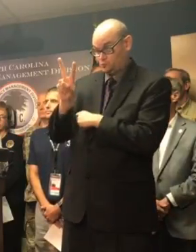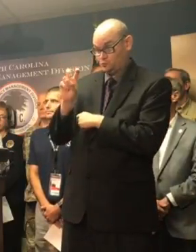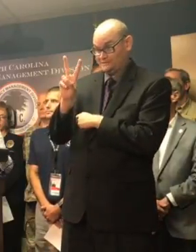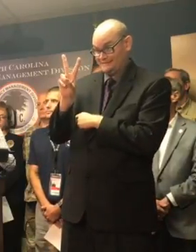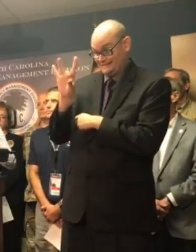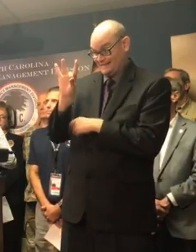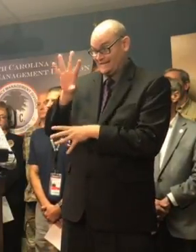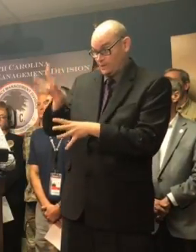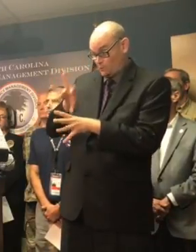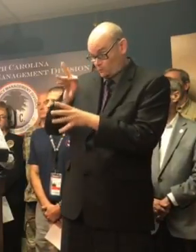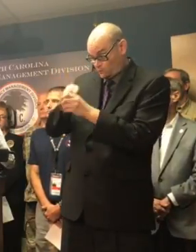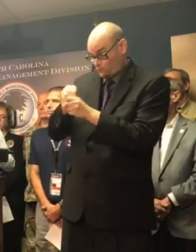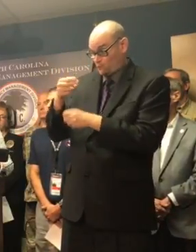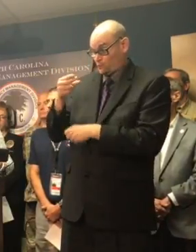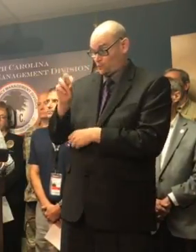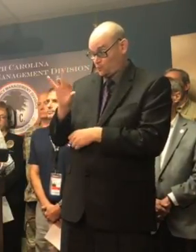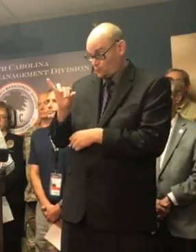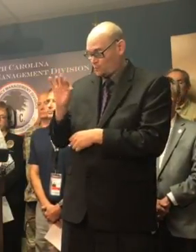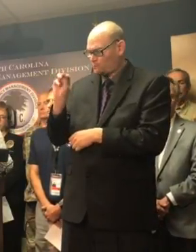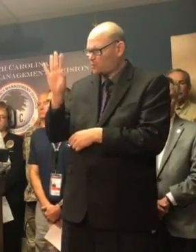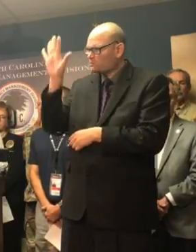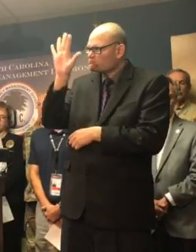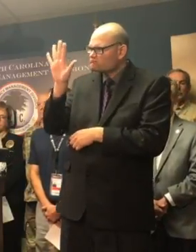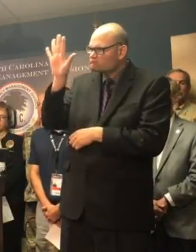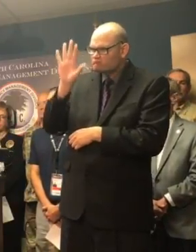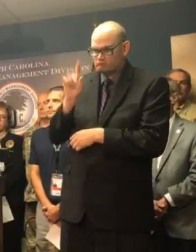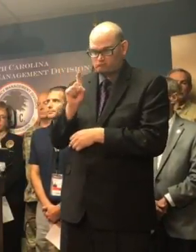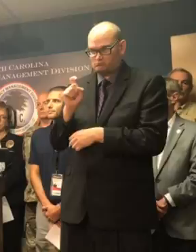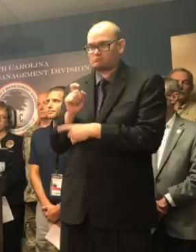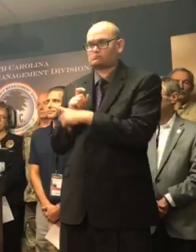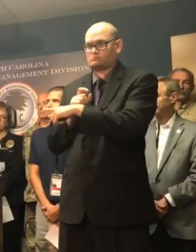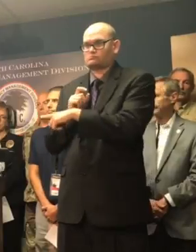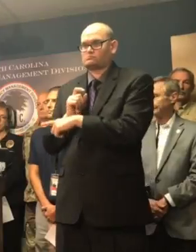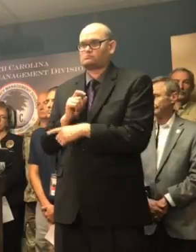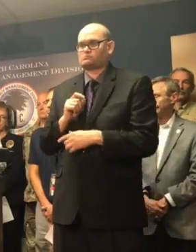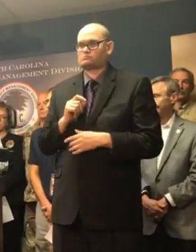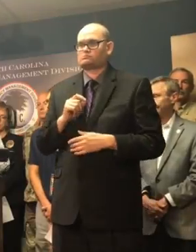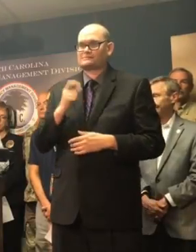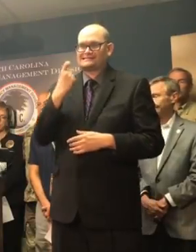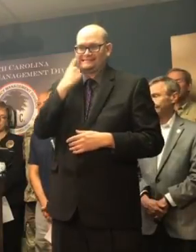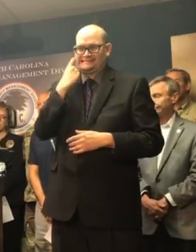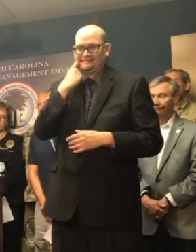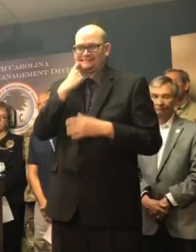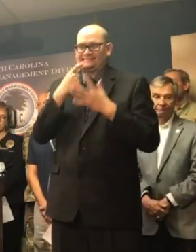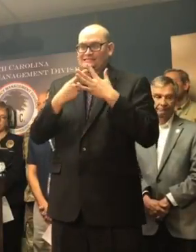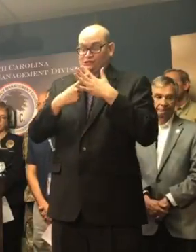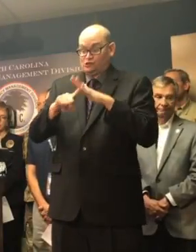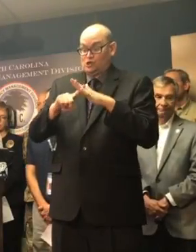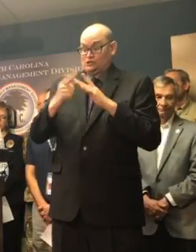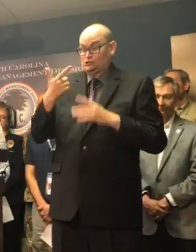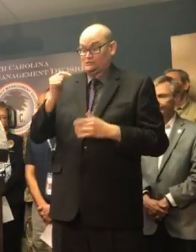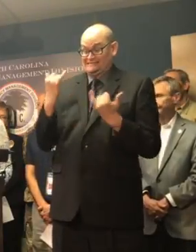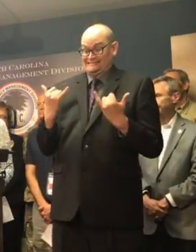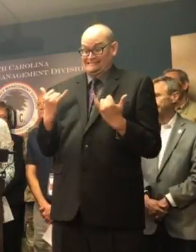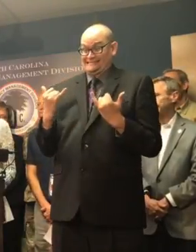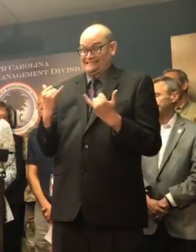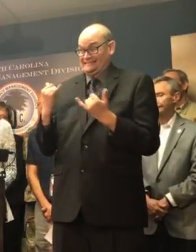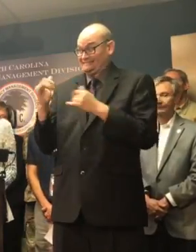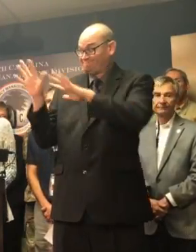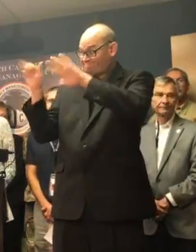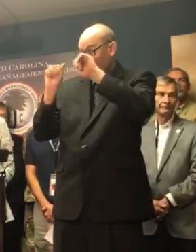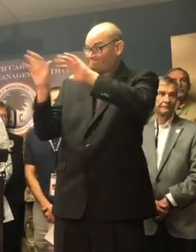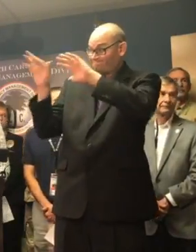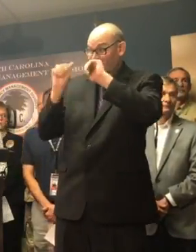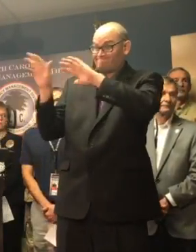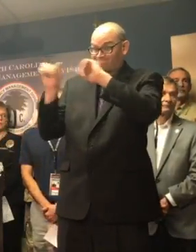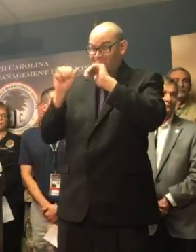is who are all the people that we want to evacuate. Okay, But so- Horry Georgetown, we just started today, so I think we'll have better numbers tomorrow. Governor, have